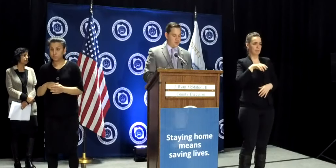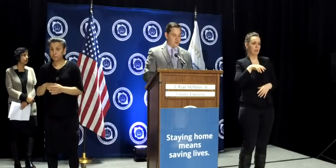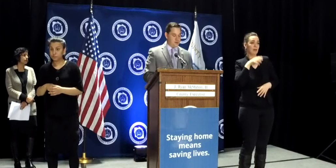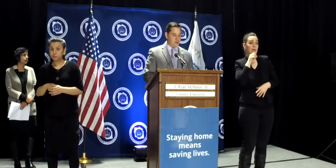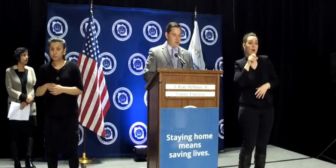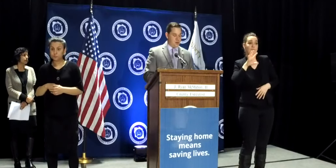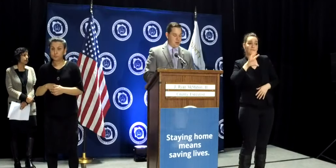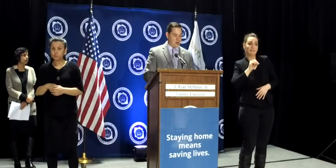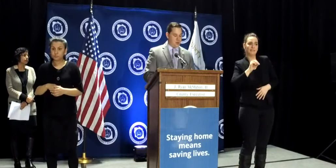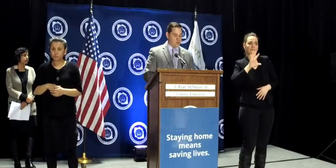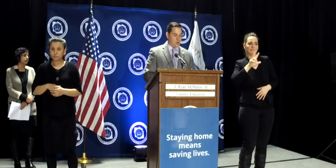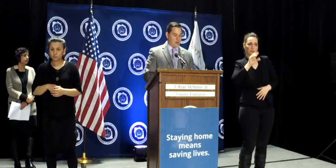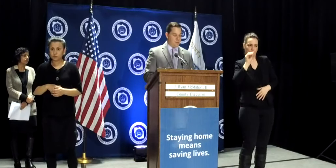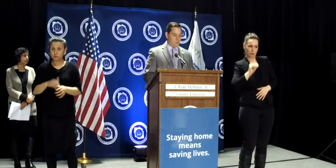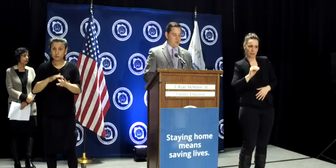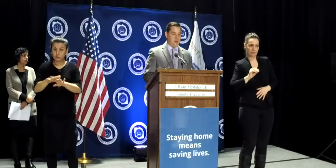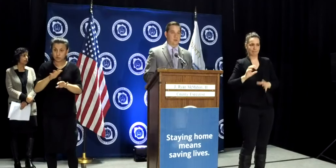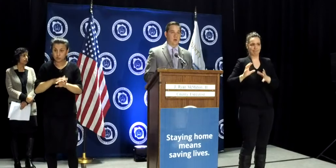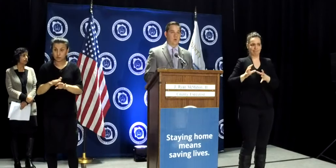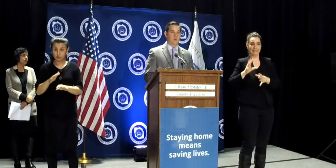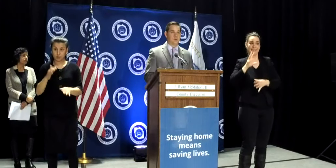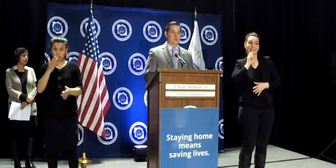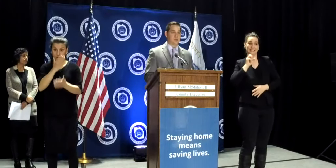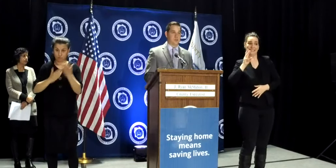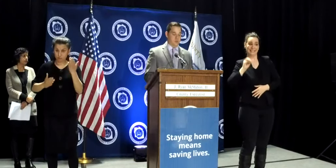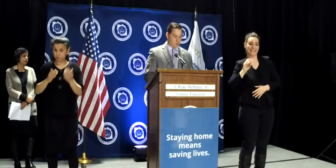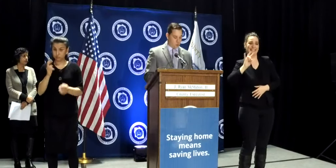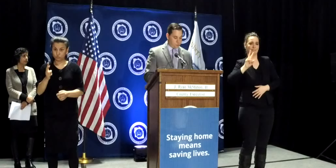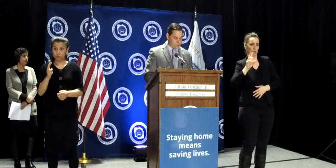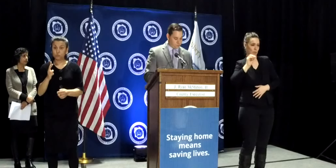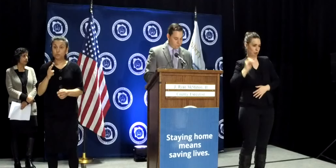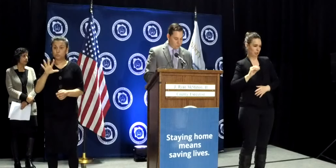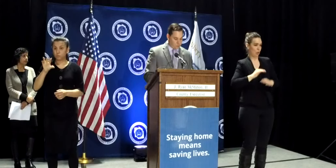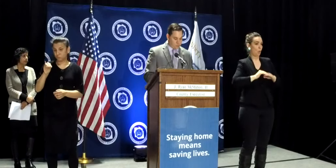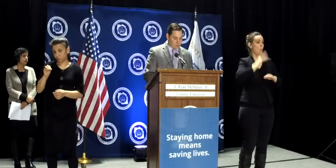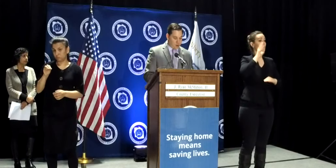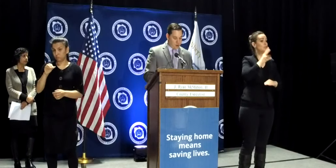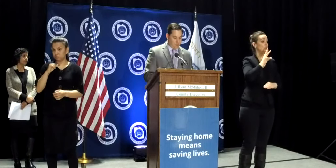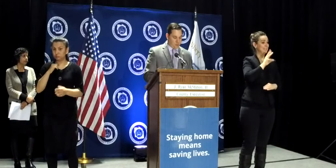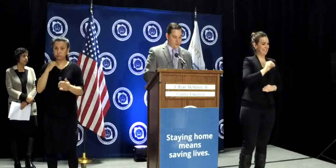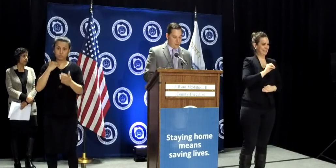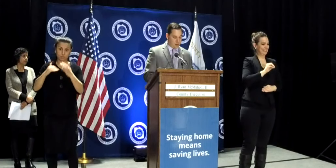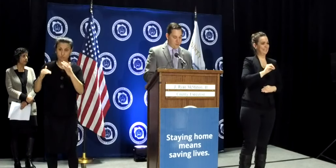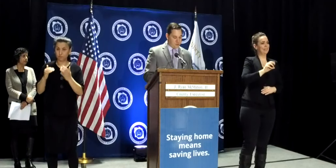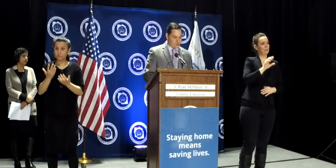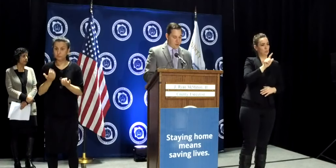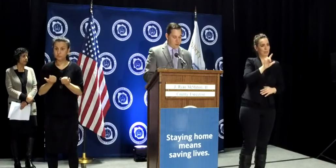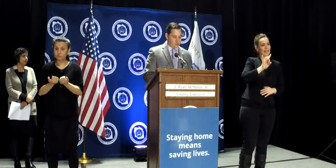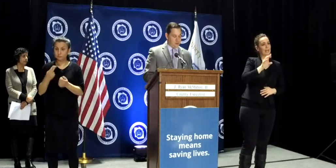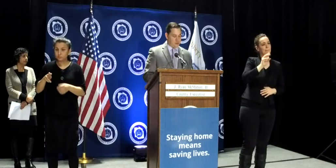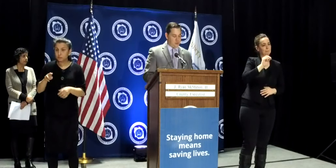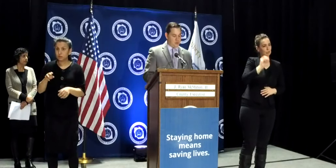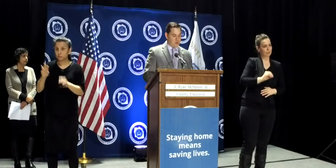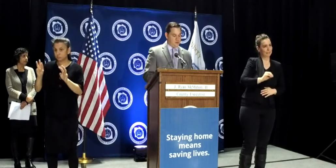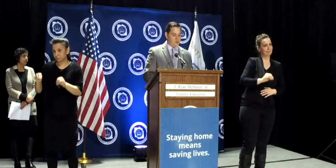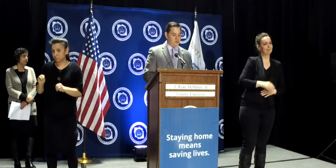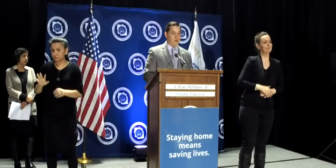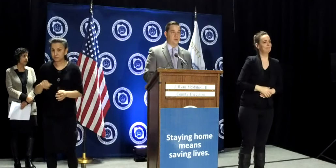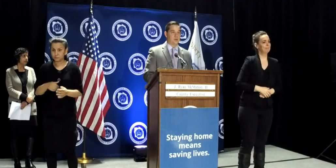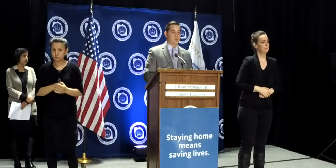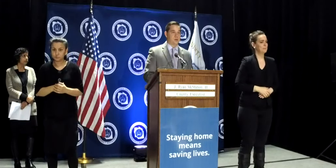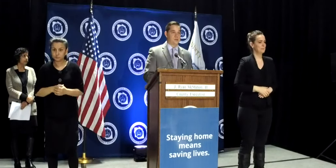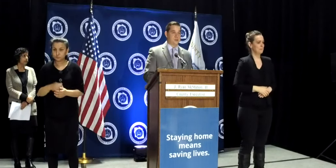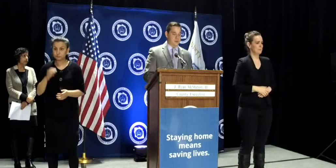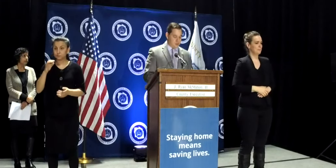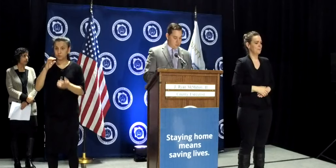under 60, and 28% are over 60 years old. Breakdown by municipality: City of